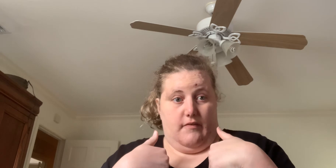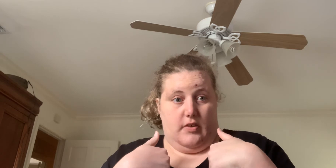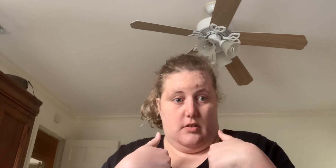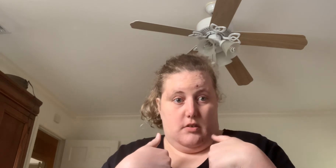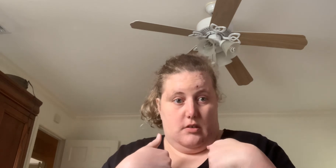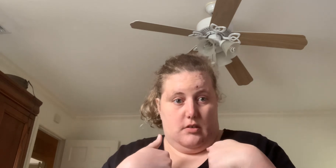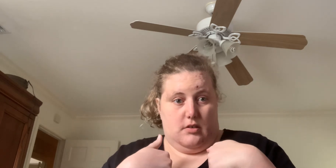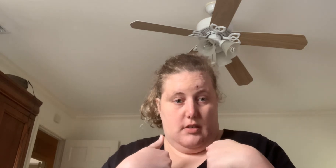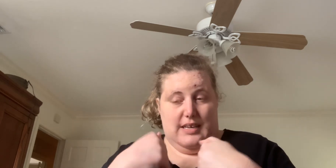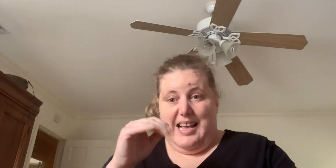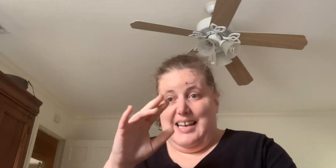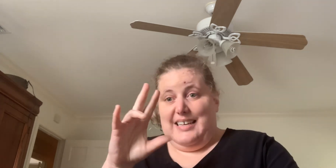7 moles